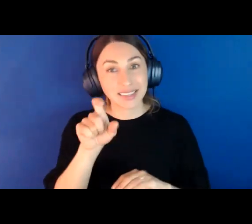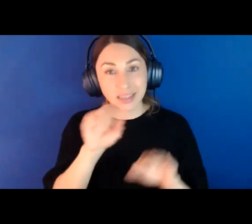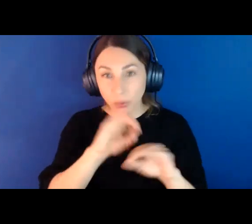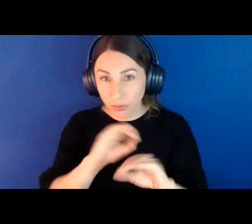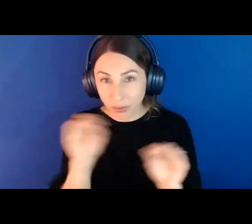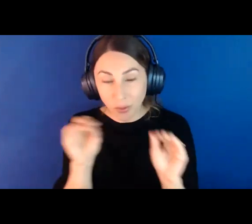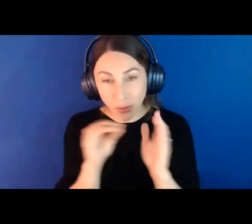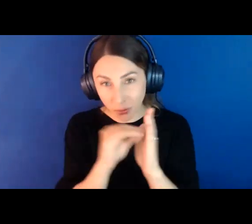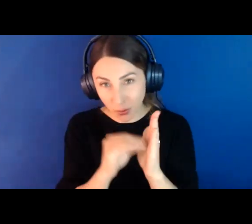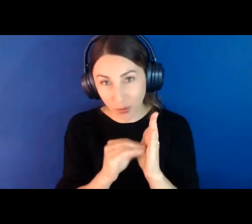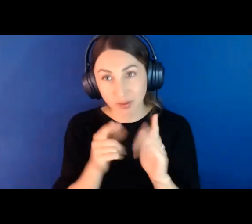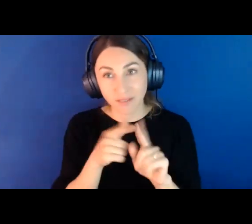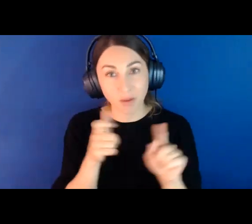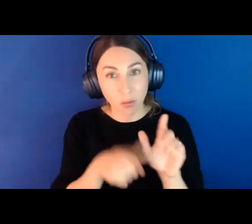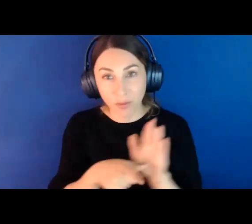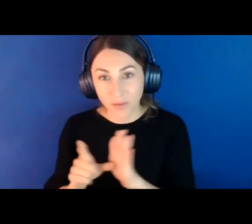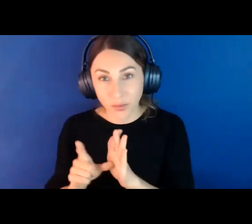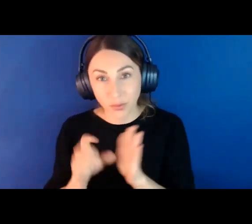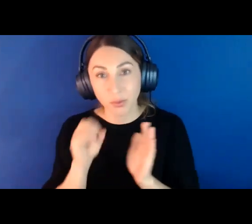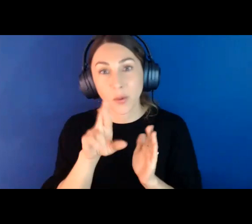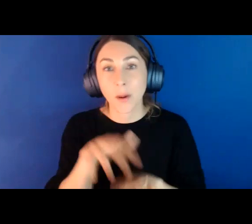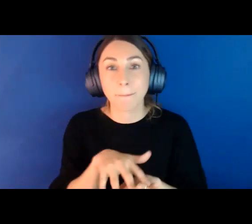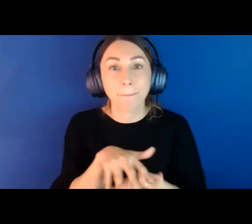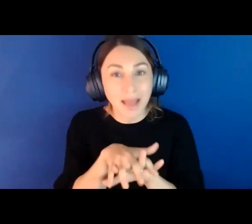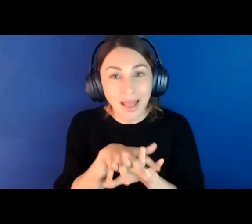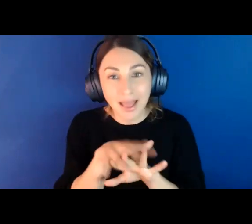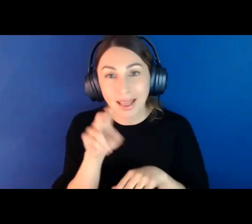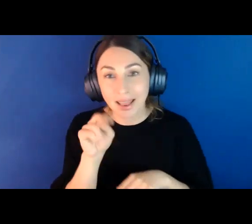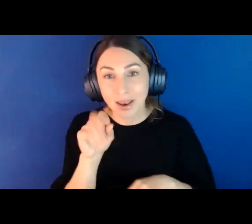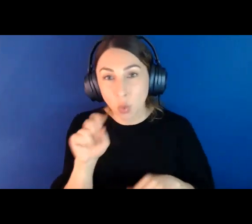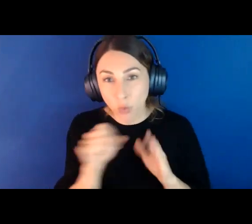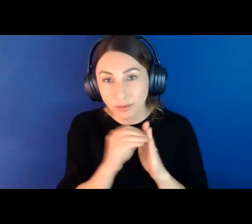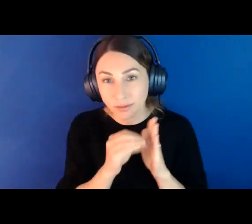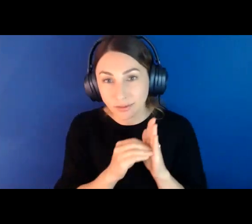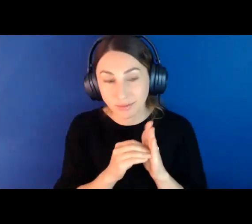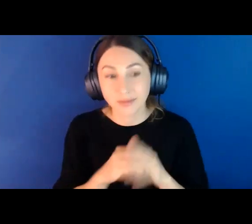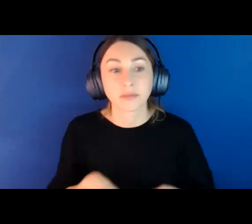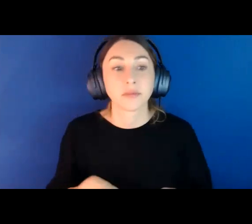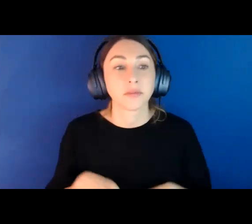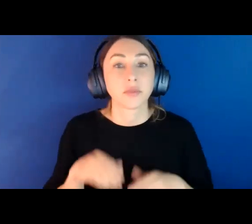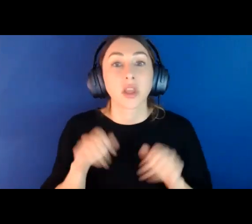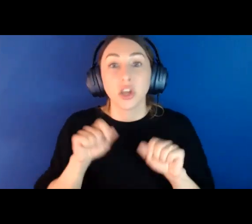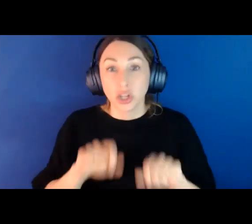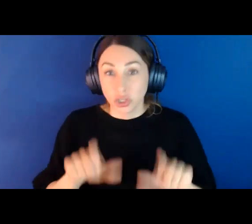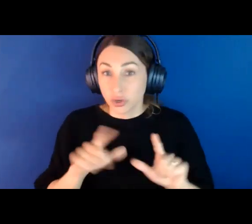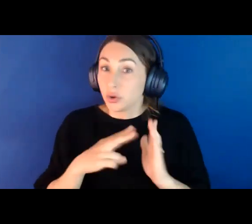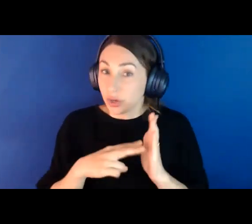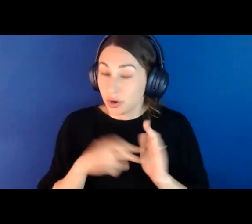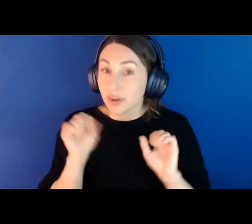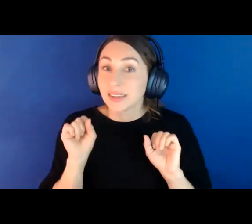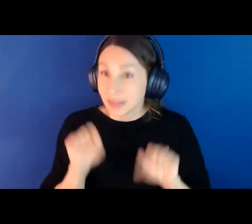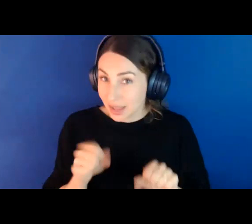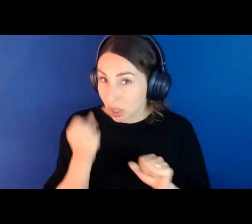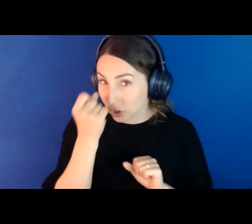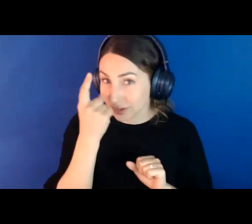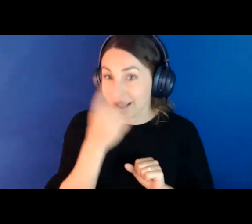reviews or embedded speaker notes. Screen readers can understand them, but it is common for them